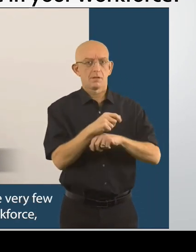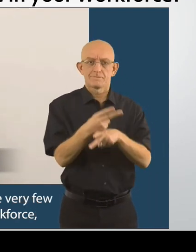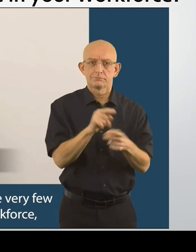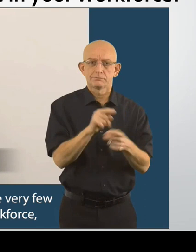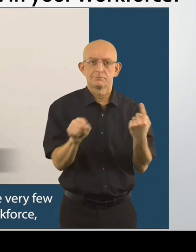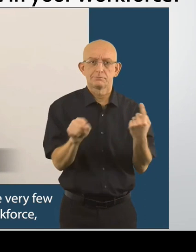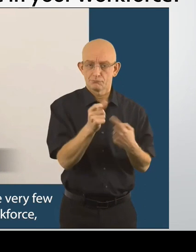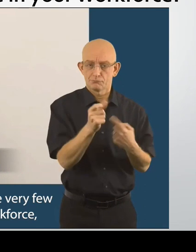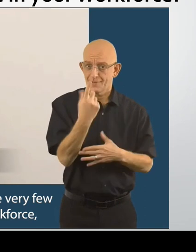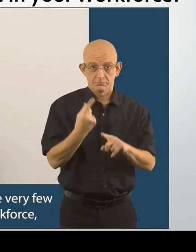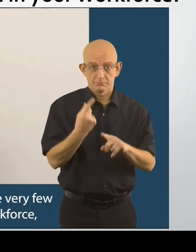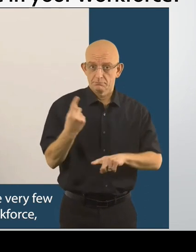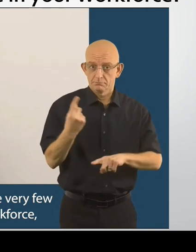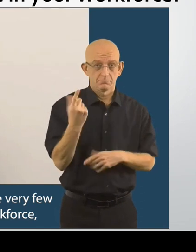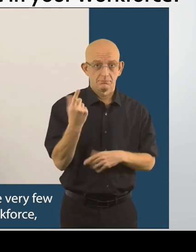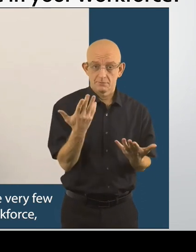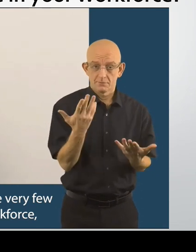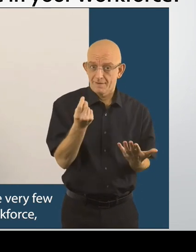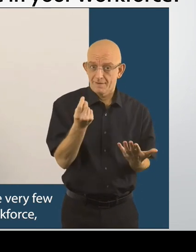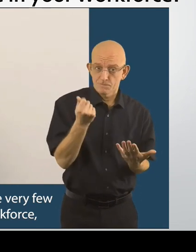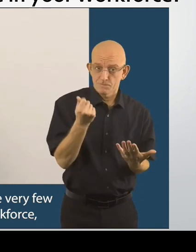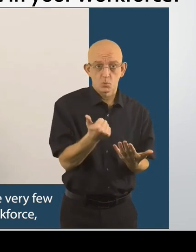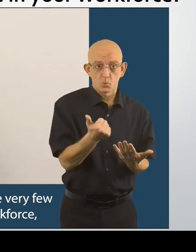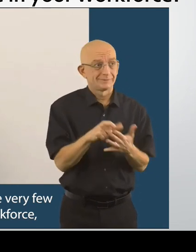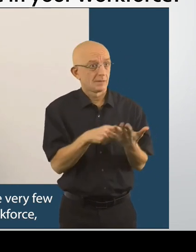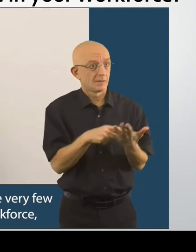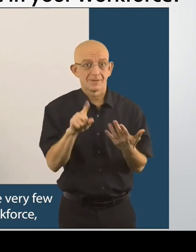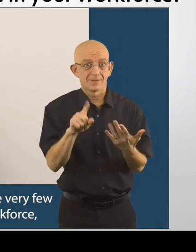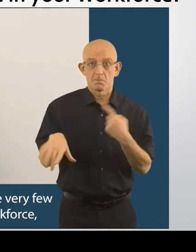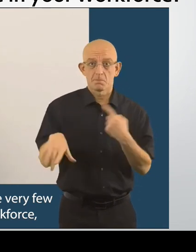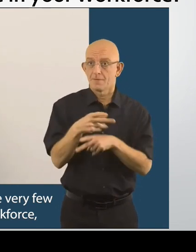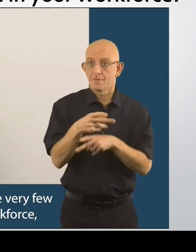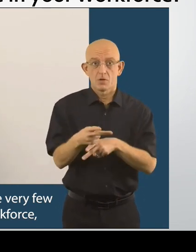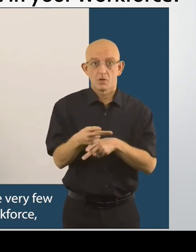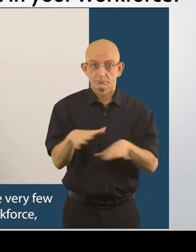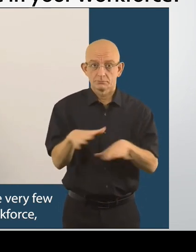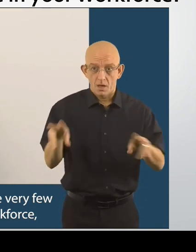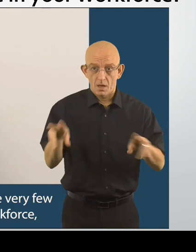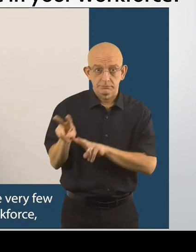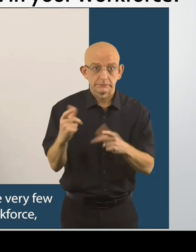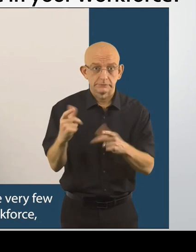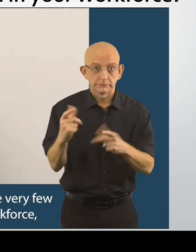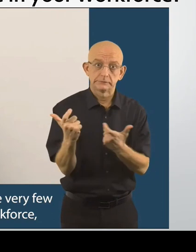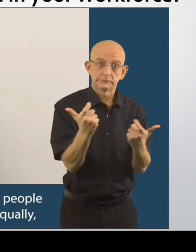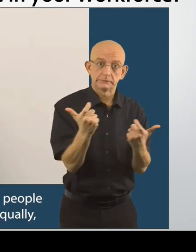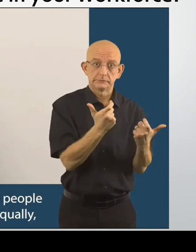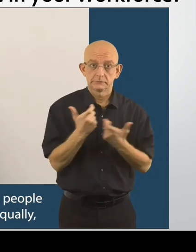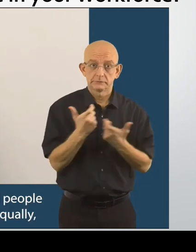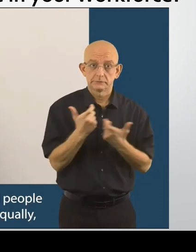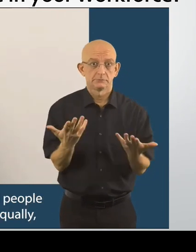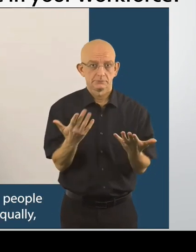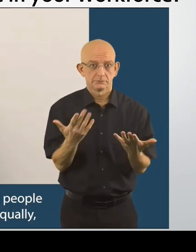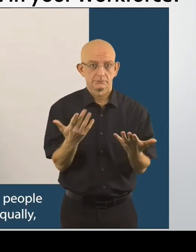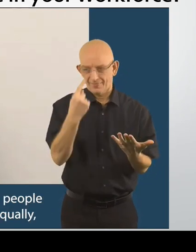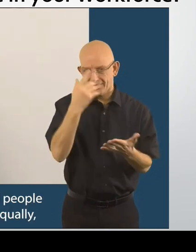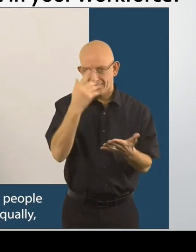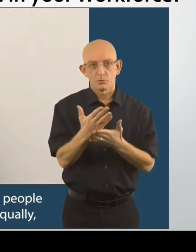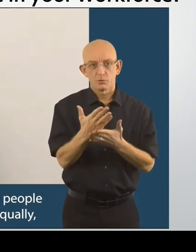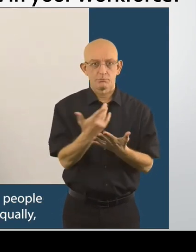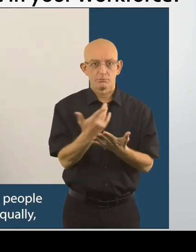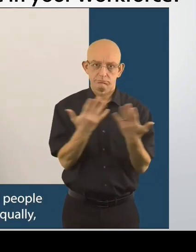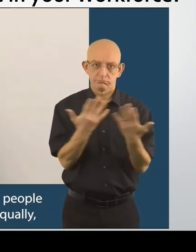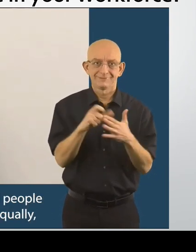we realised very quickly that there were very few disabled people in the fostering workforce. So I think it's